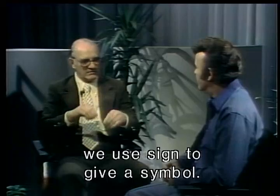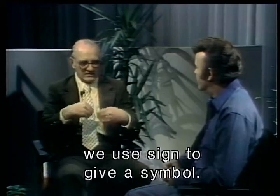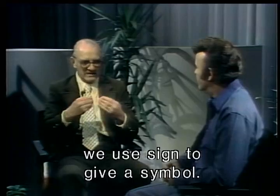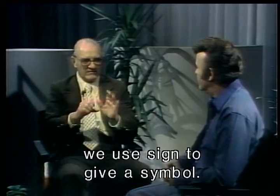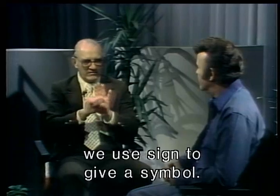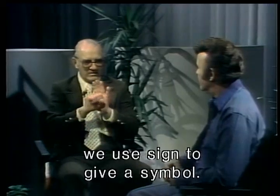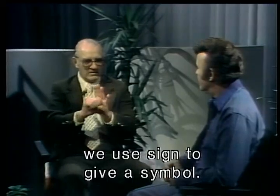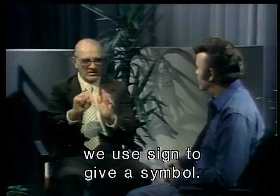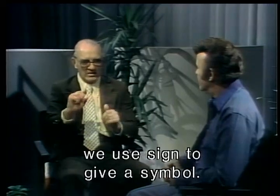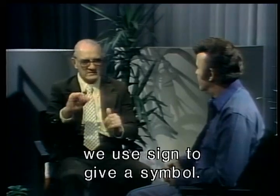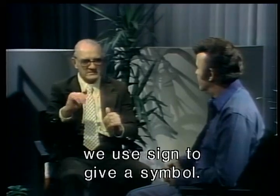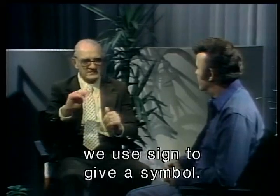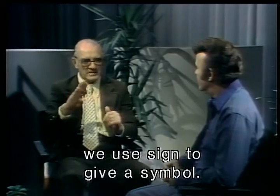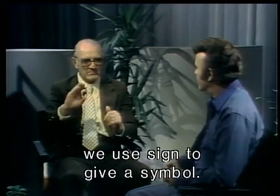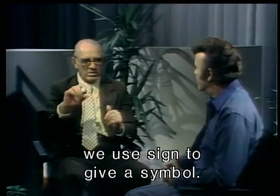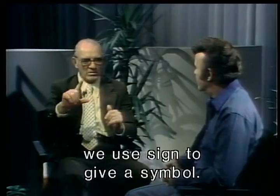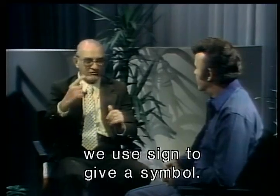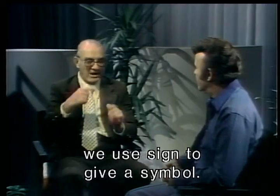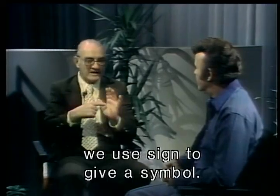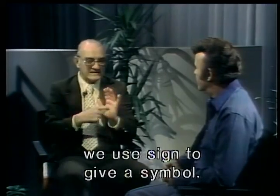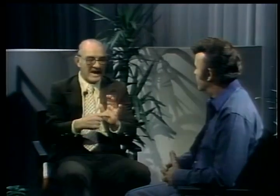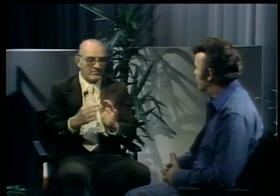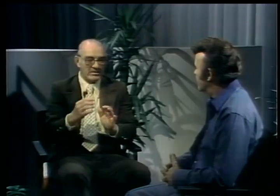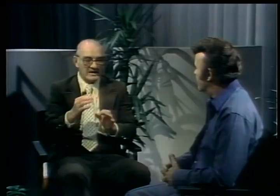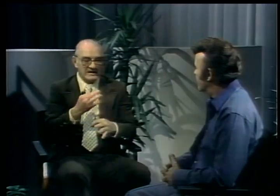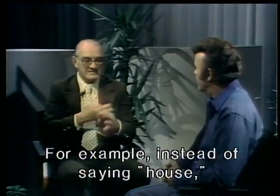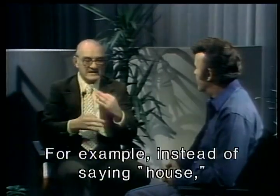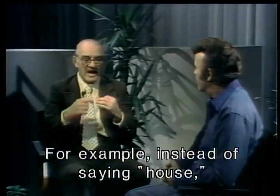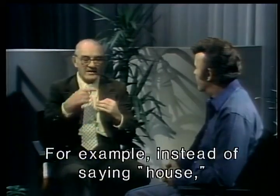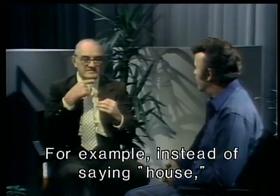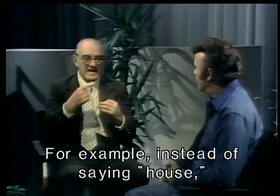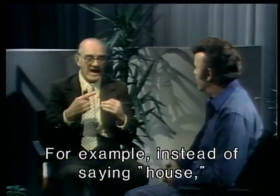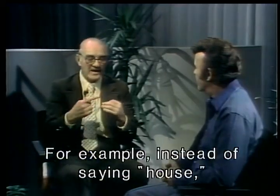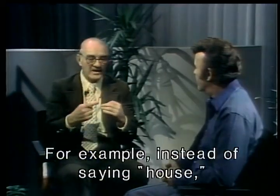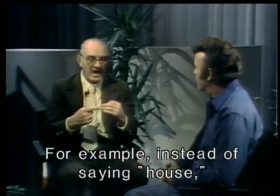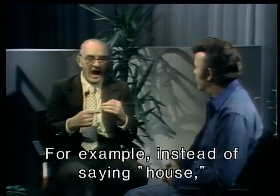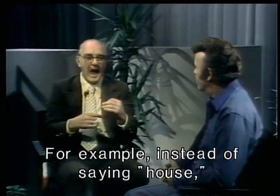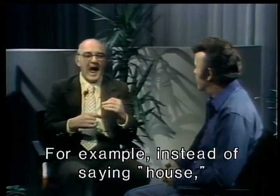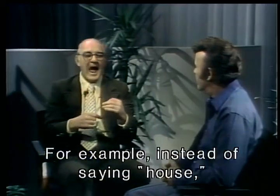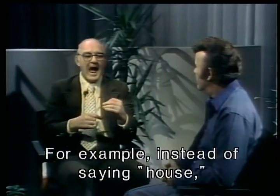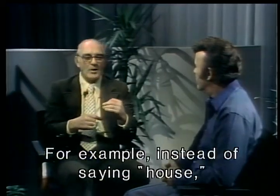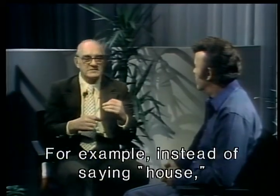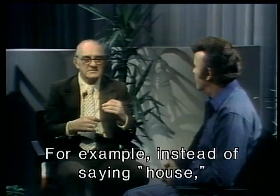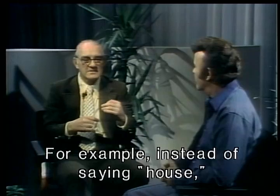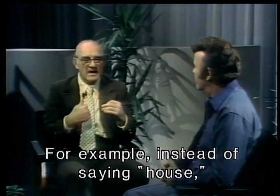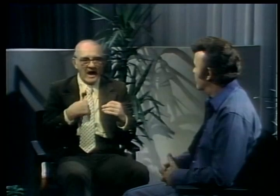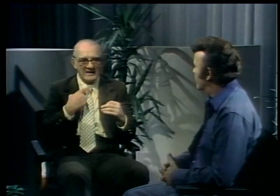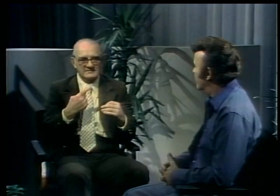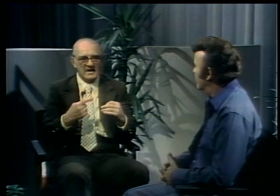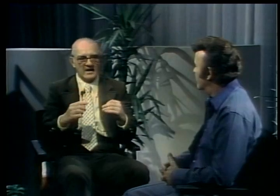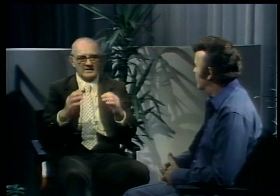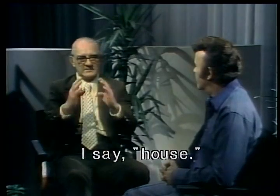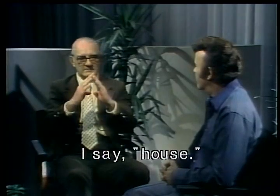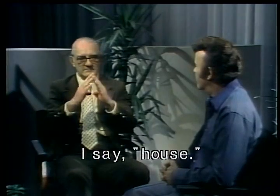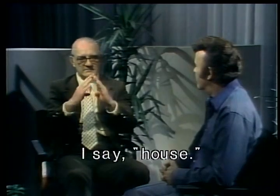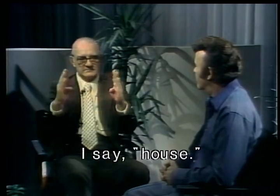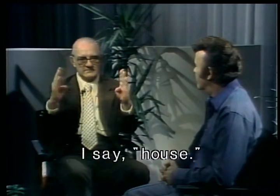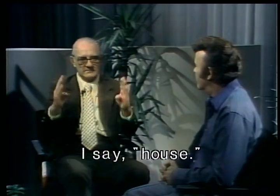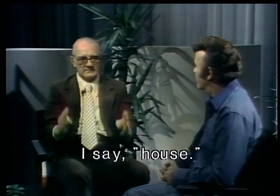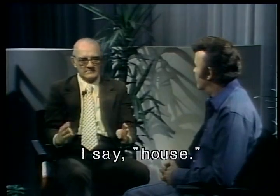give a symbol. For example, instead of saying house, I say